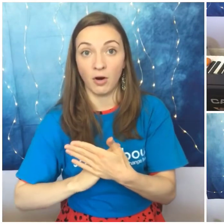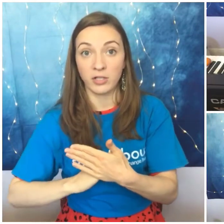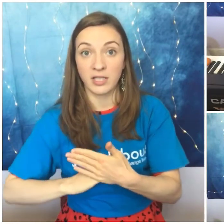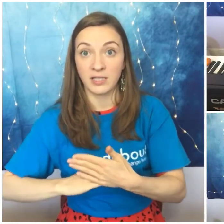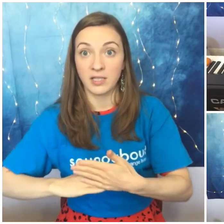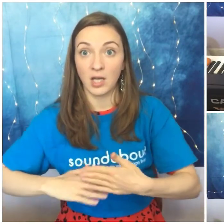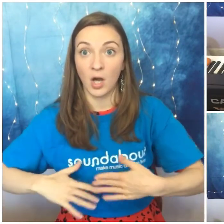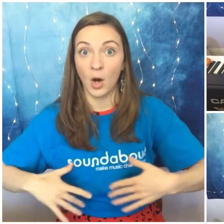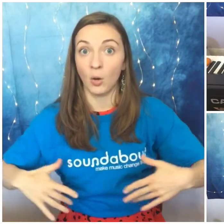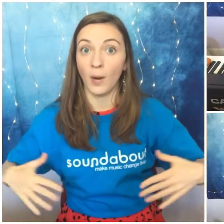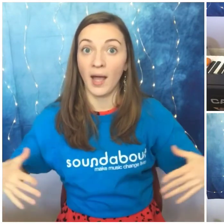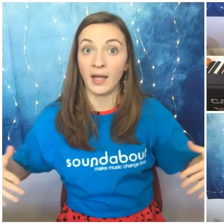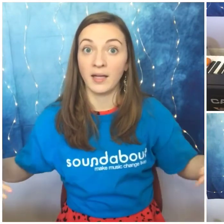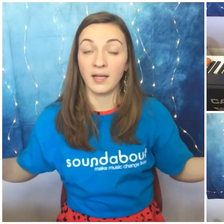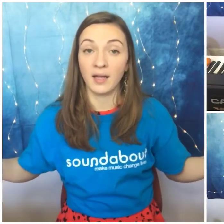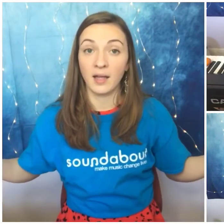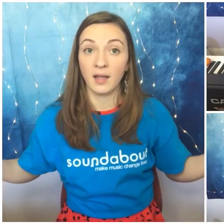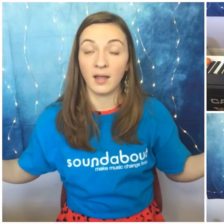and rotted